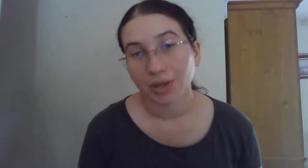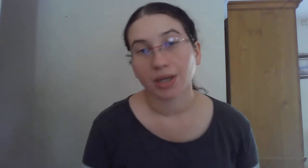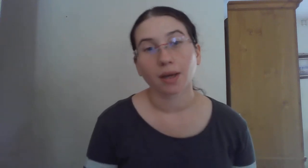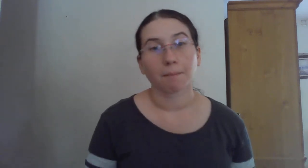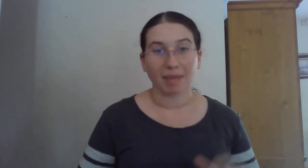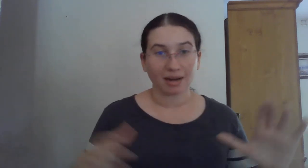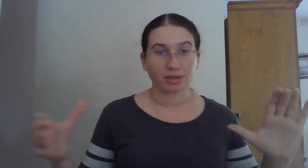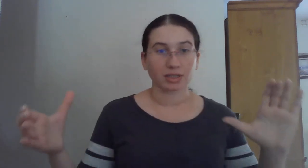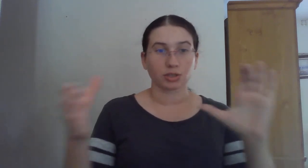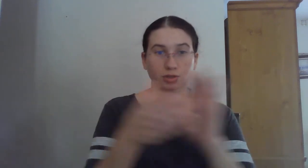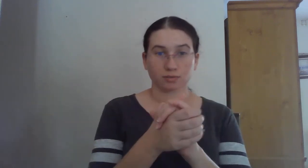Marry, marriage.